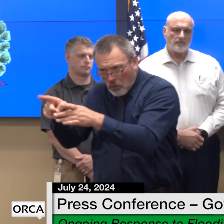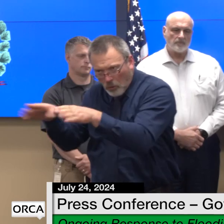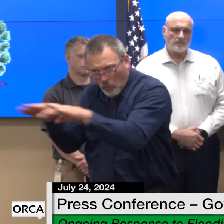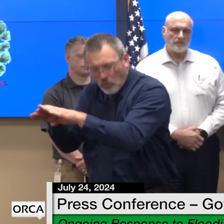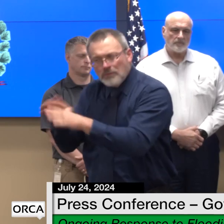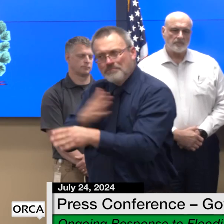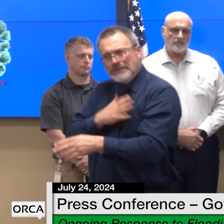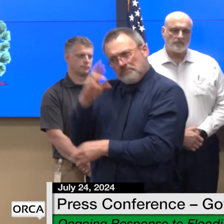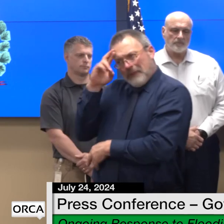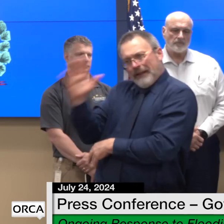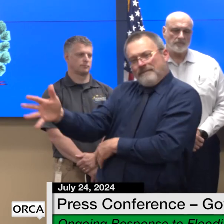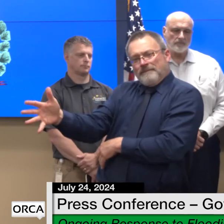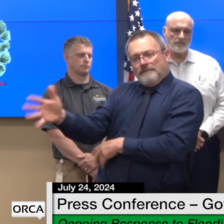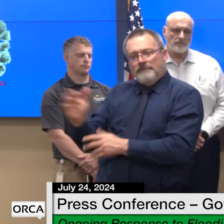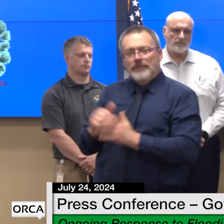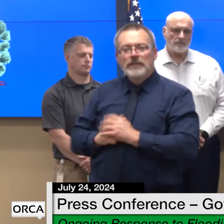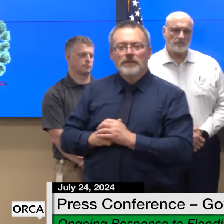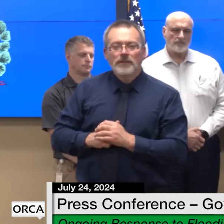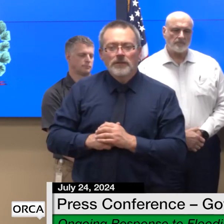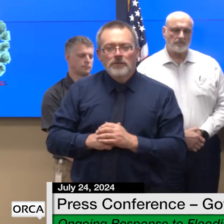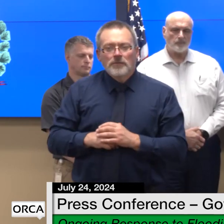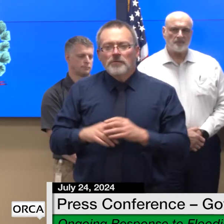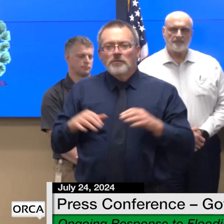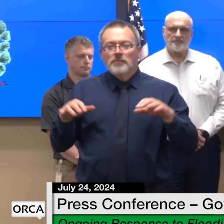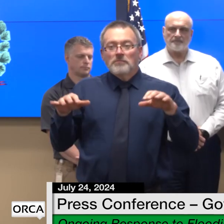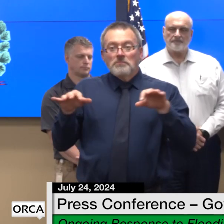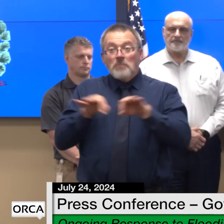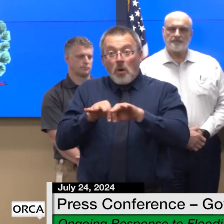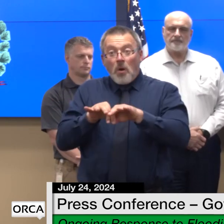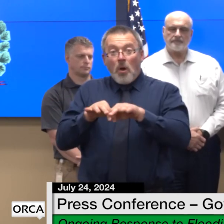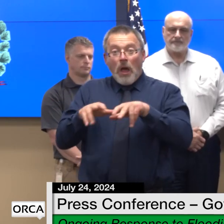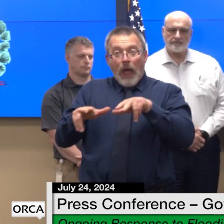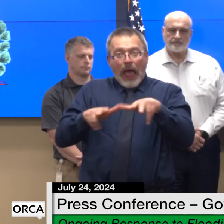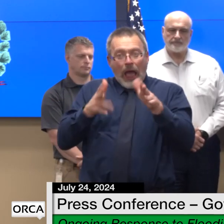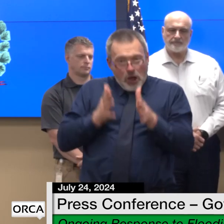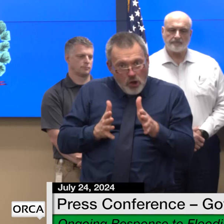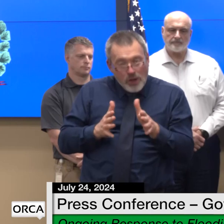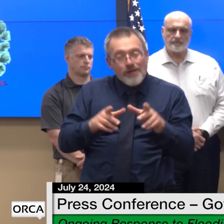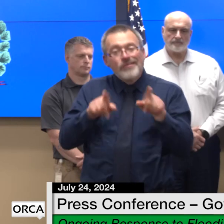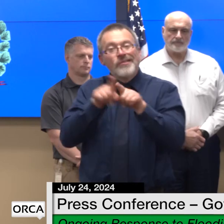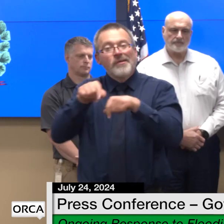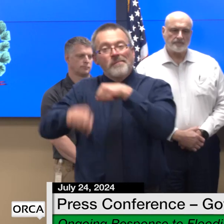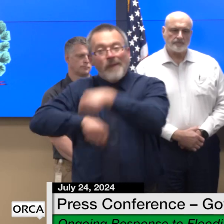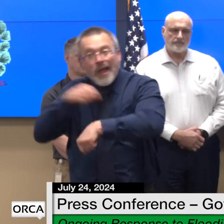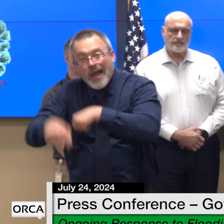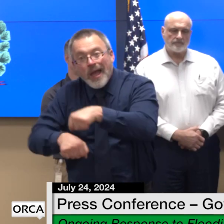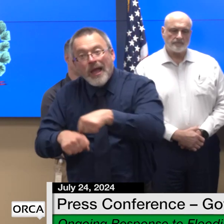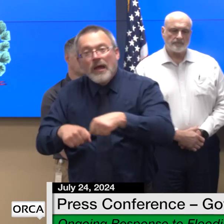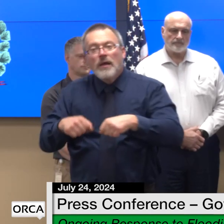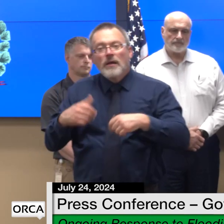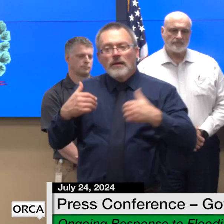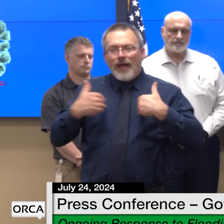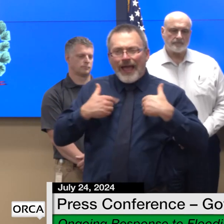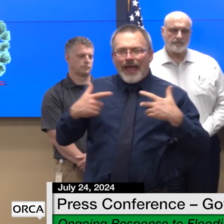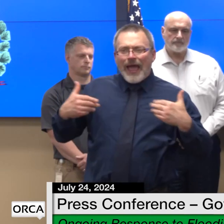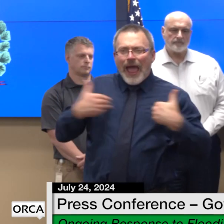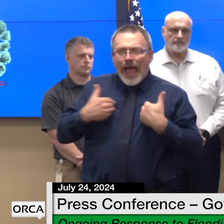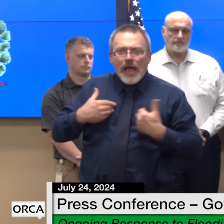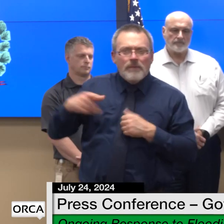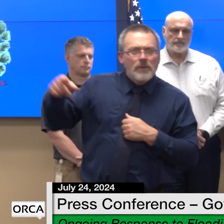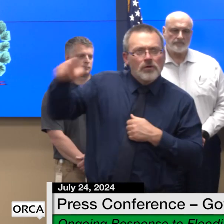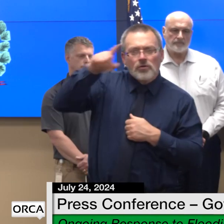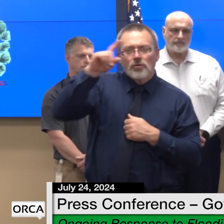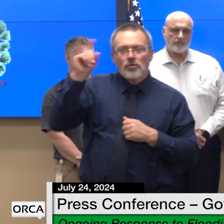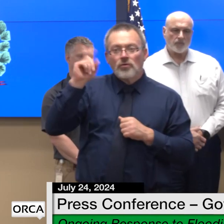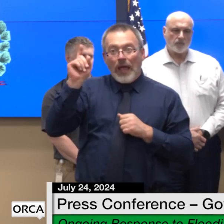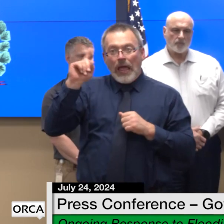to ensuring the safety of hikers, bikers, and wildlife alike as our trails recover from the impact of this month's hard